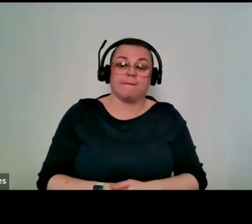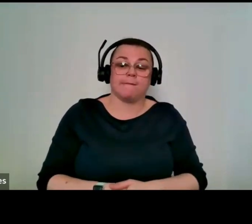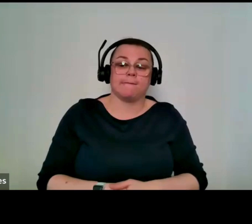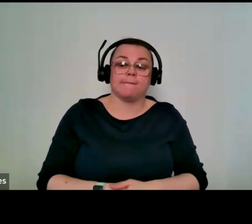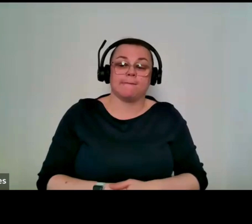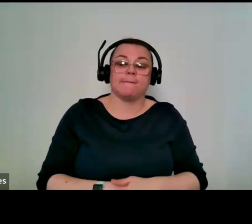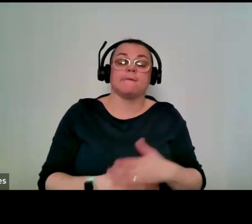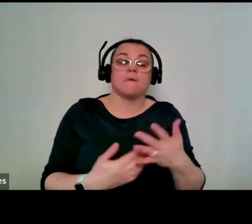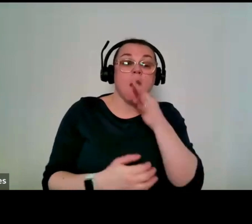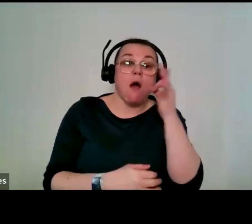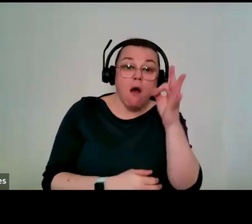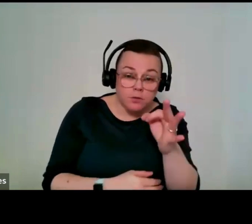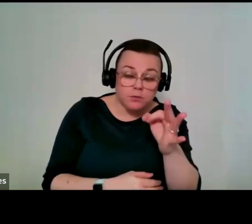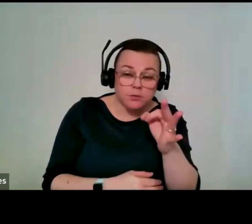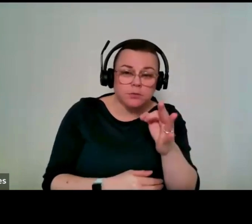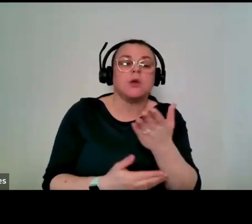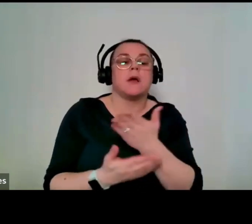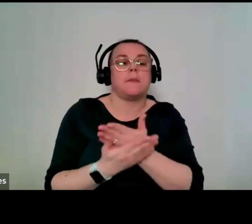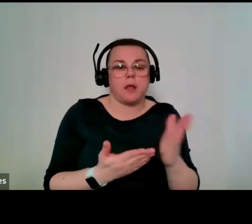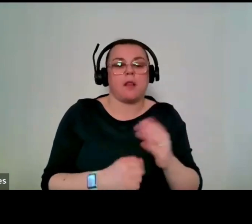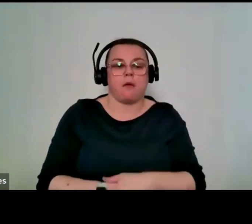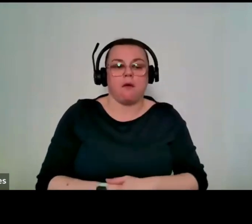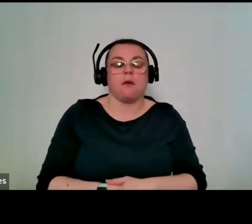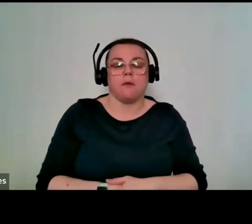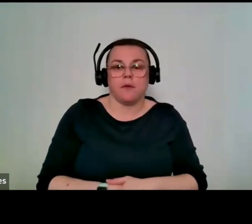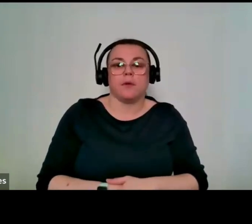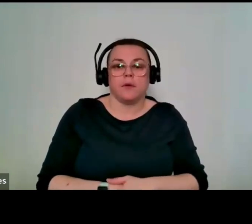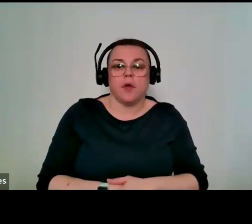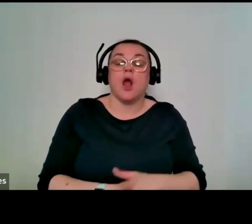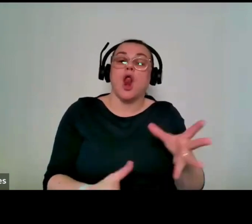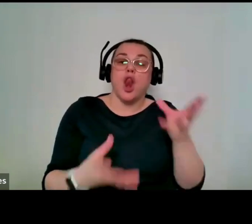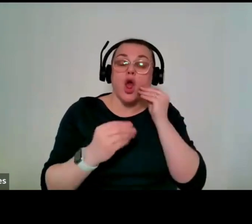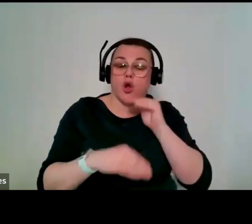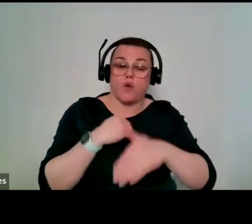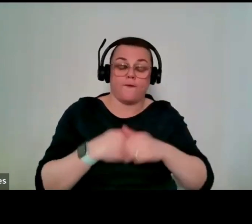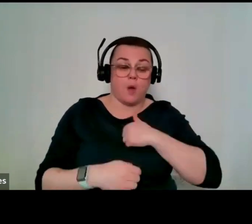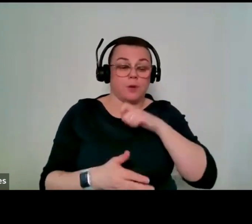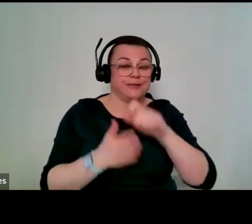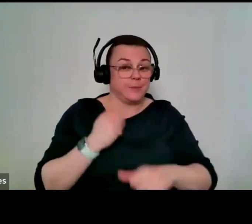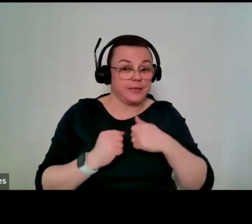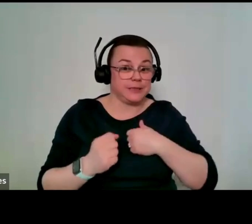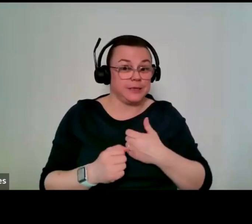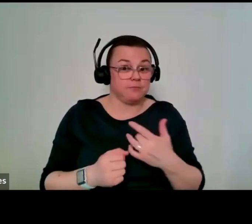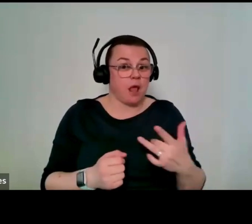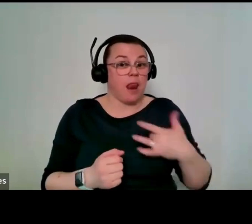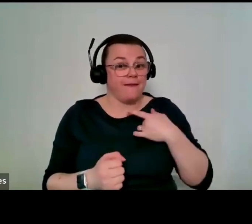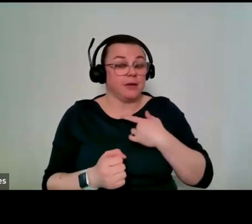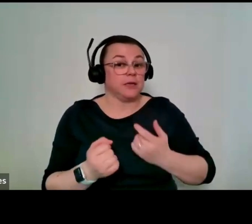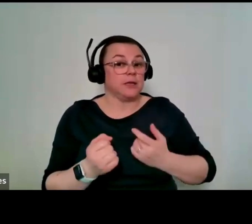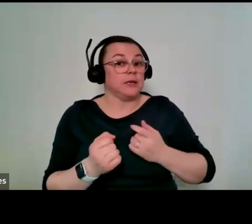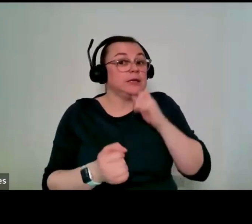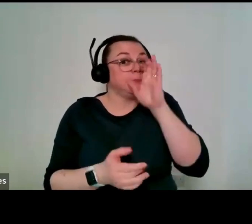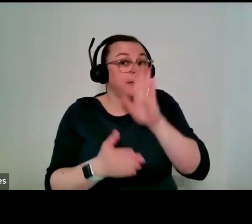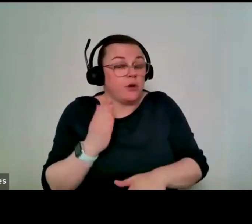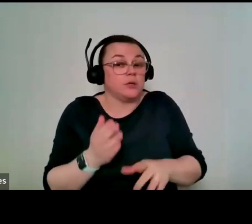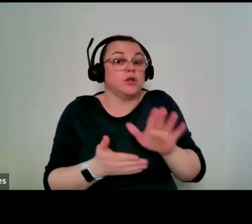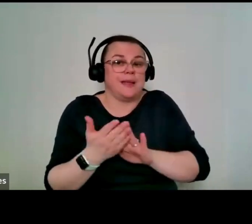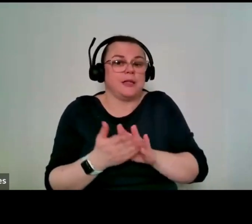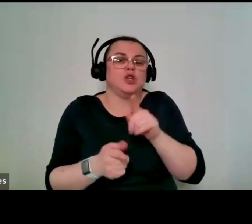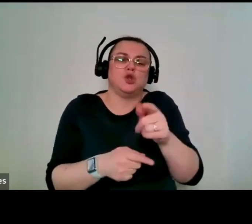and be curious. Learn about our disability and lived experiences to avoid making the wrong